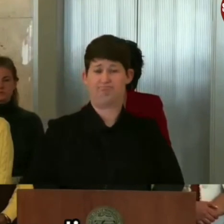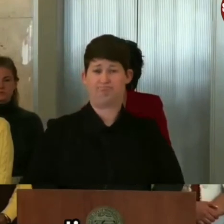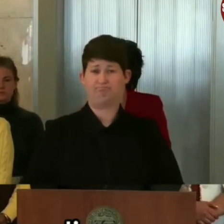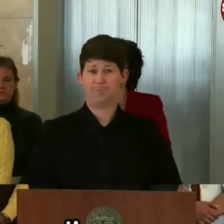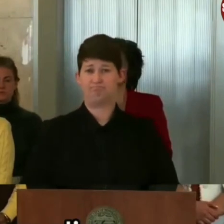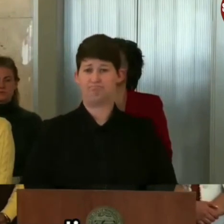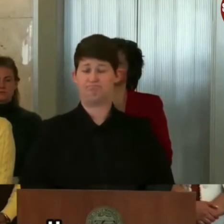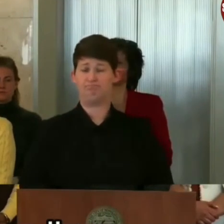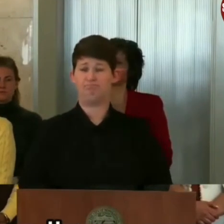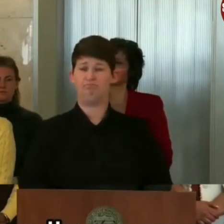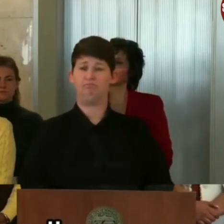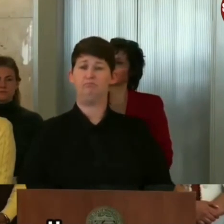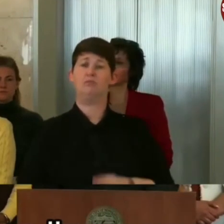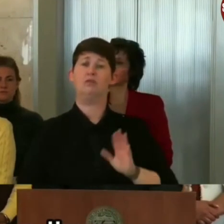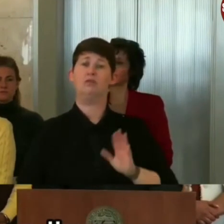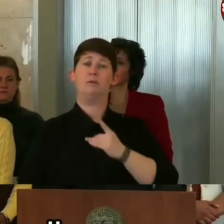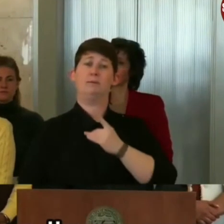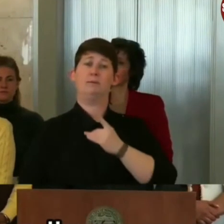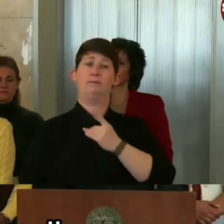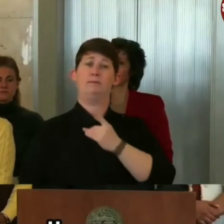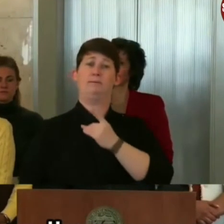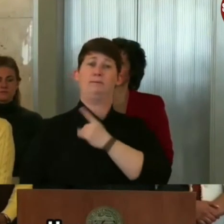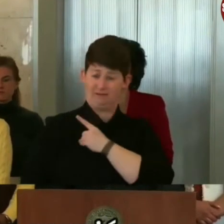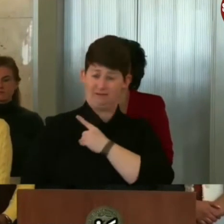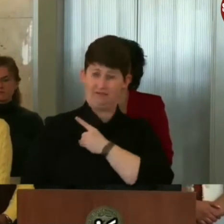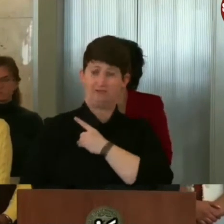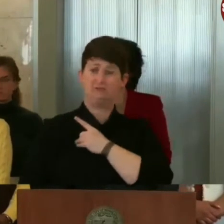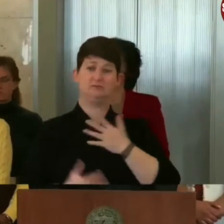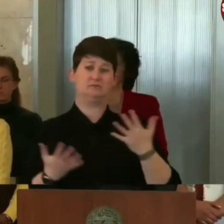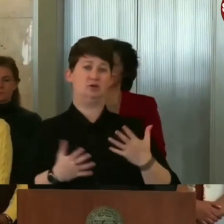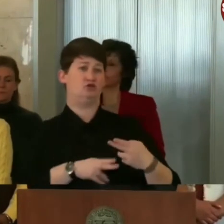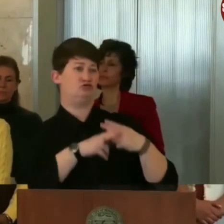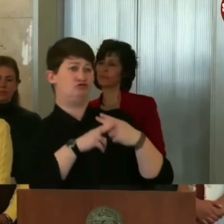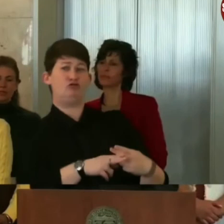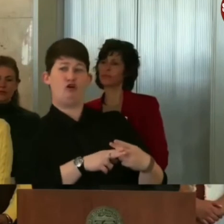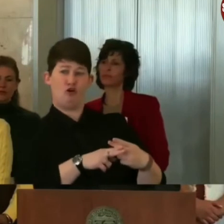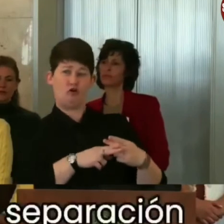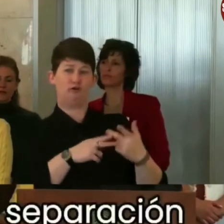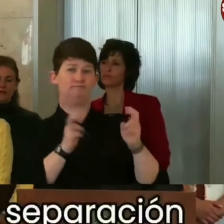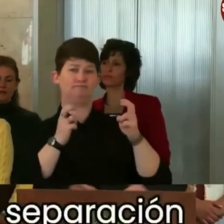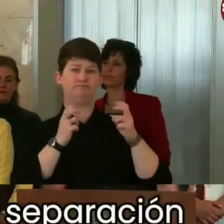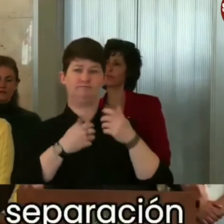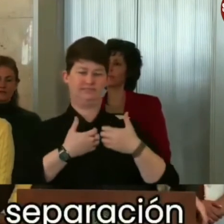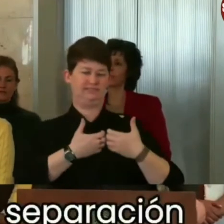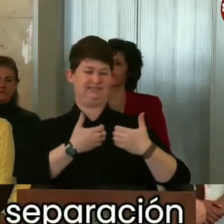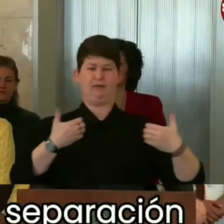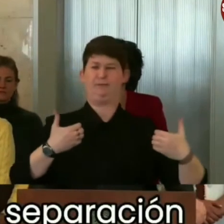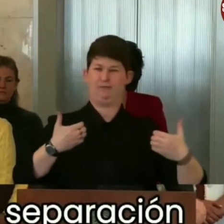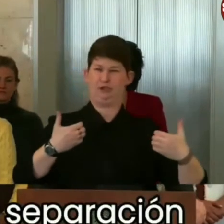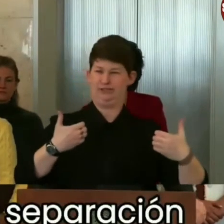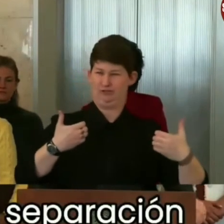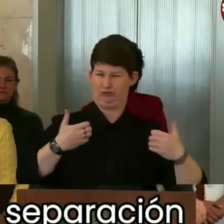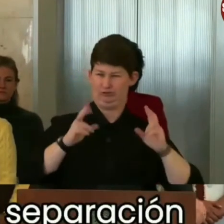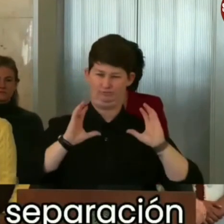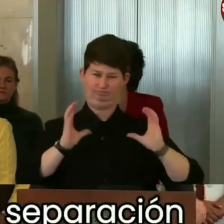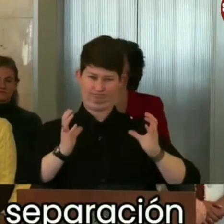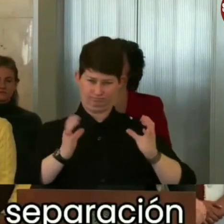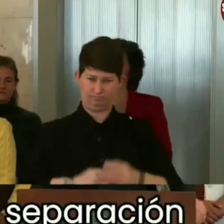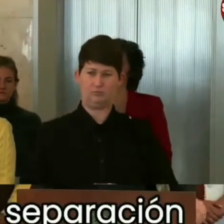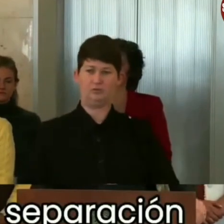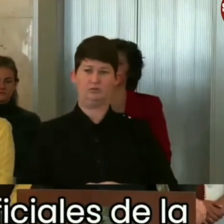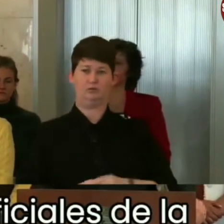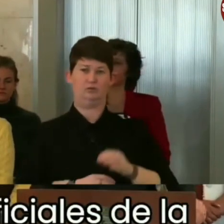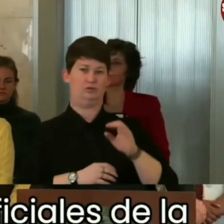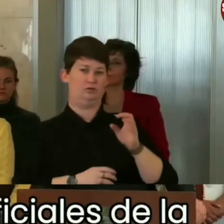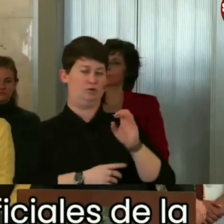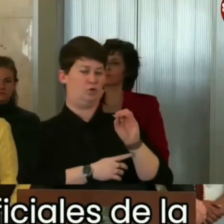Now, in Minneapolis, we have what is called a separation ordinance. And that separation ordinance